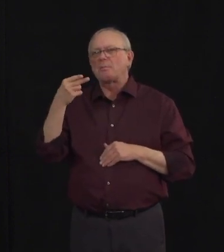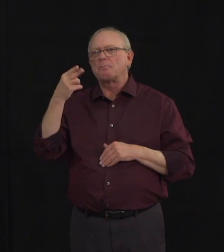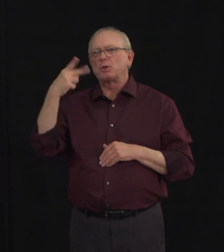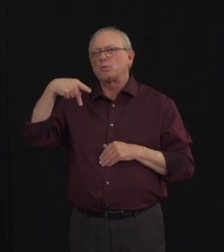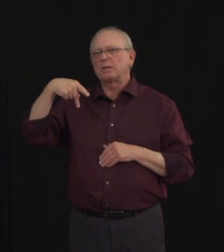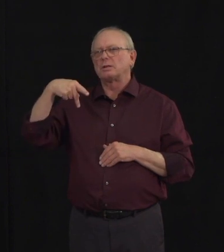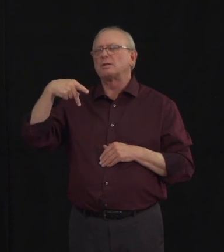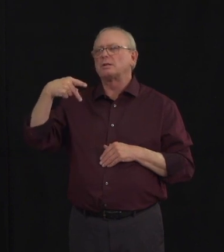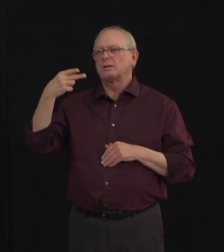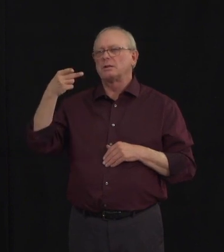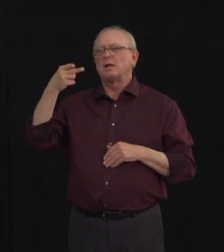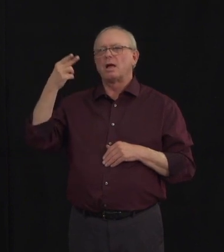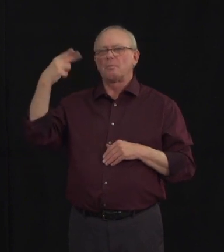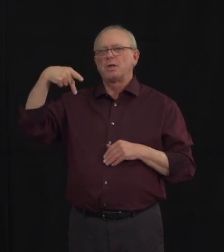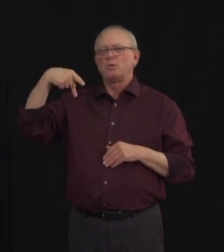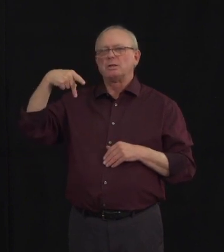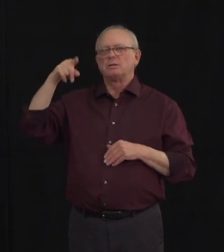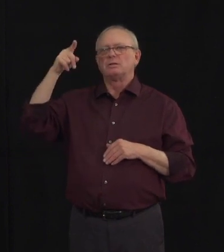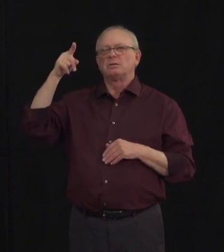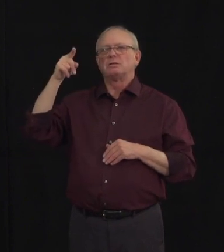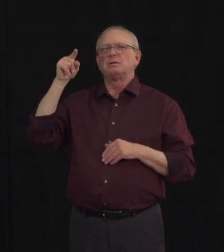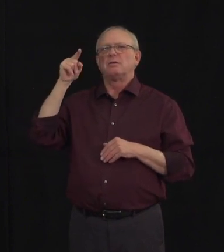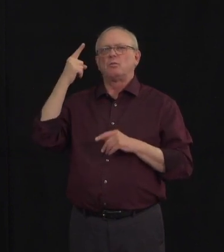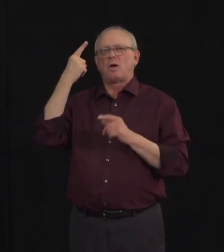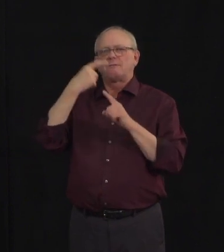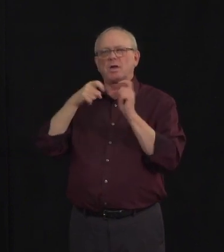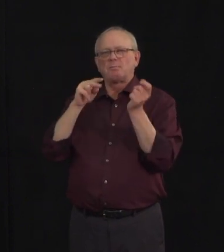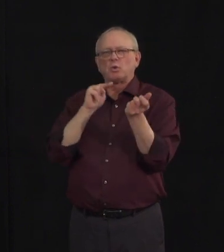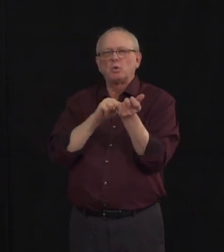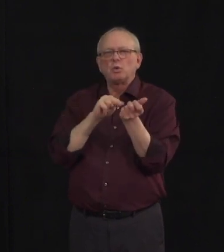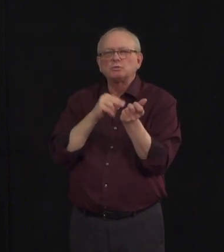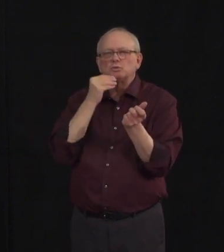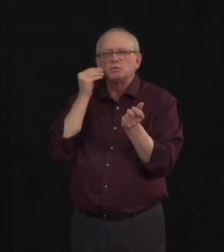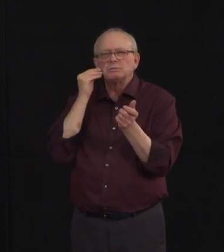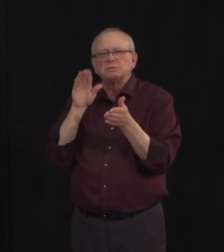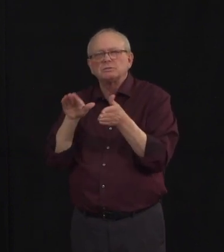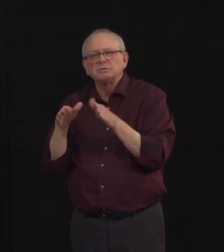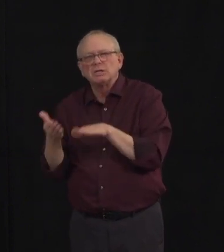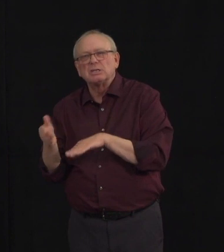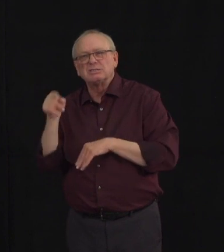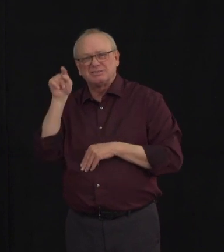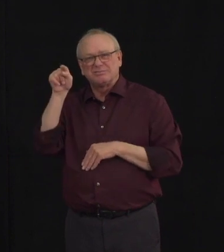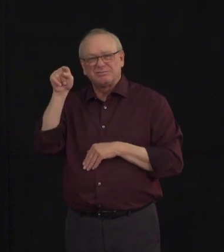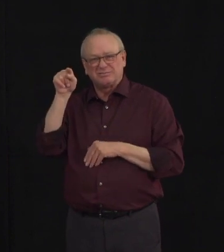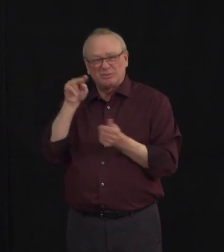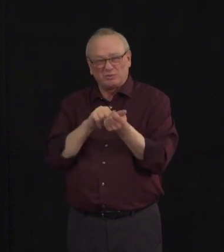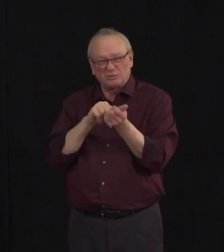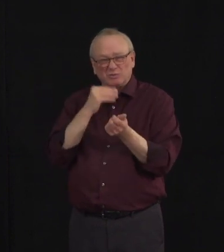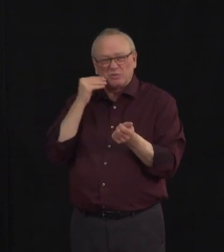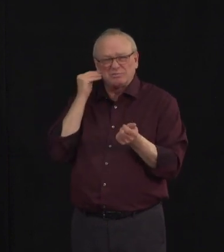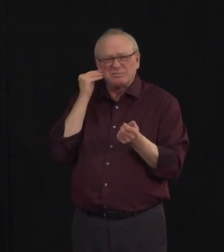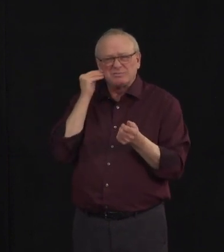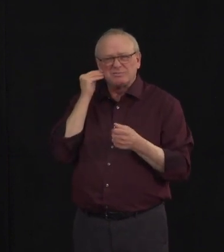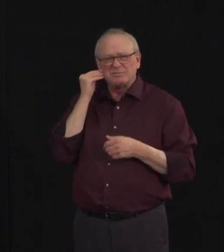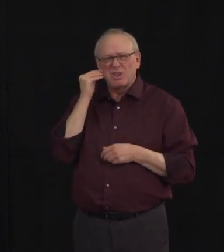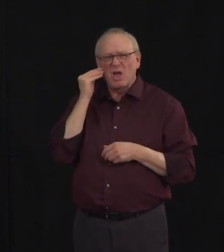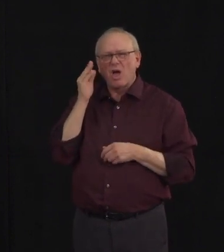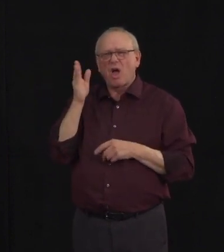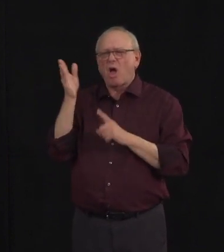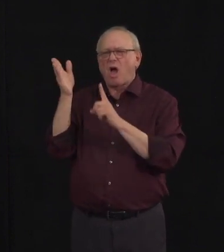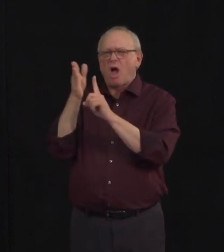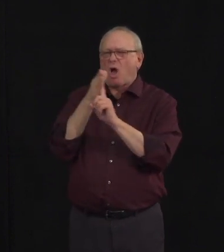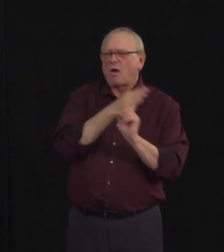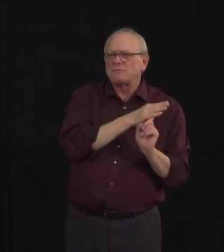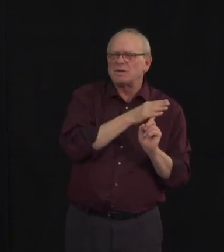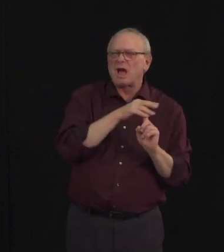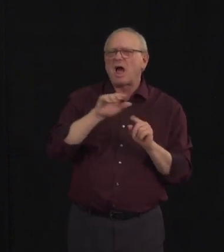much earlier back in April, one of those fatalities has been removed, and then one has been added to the MD